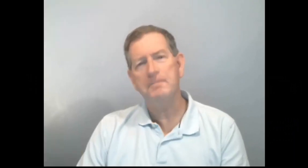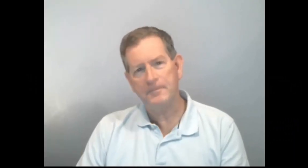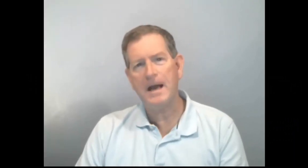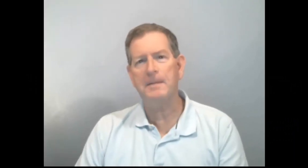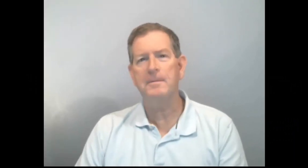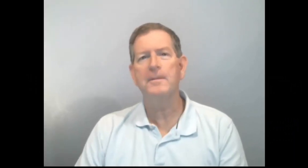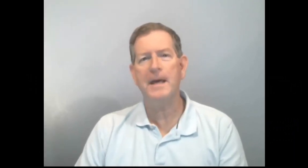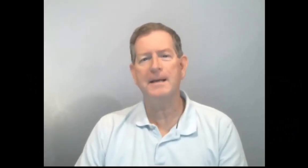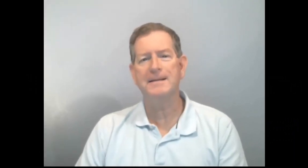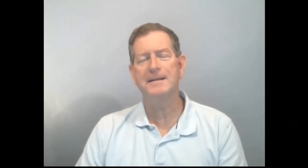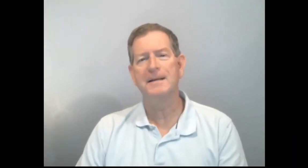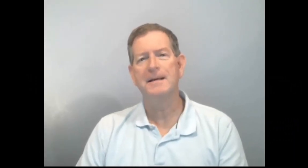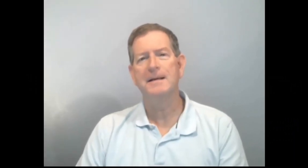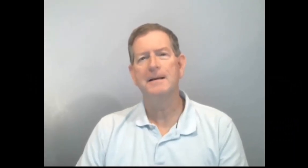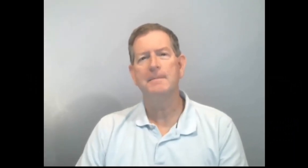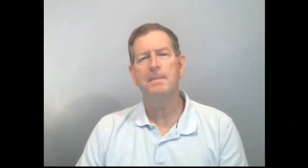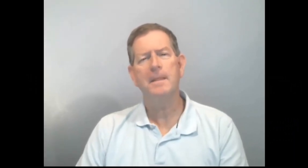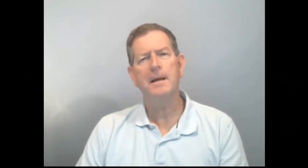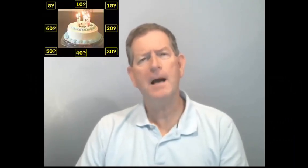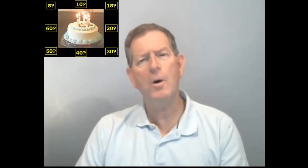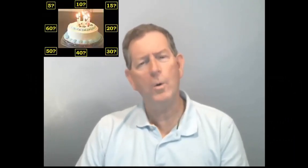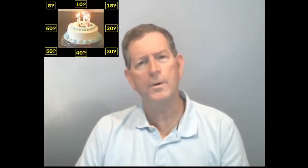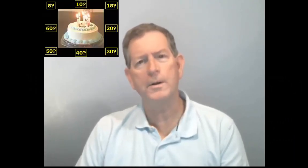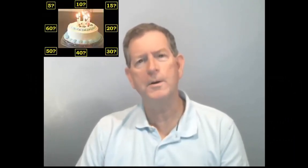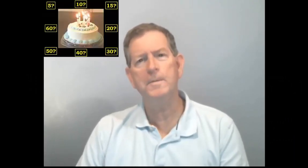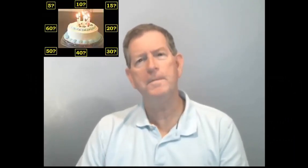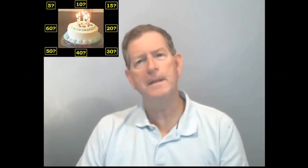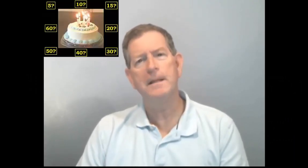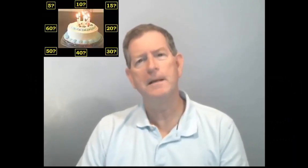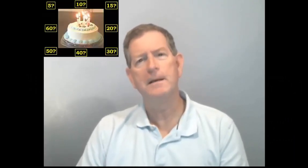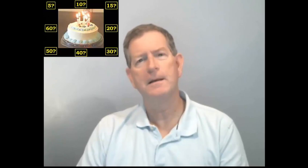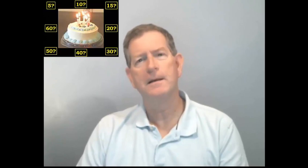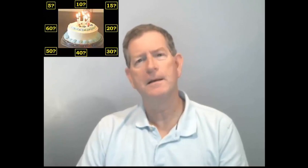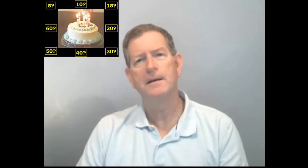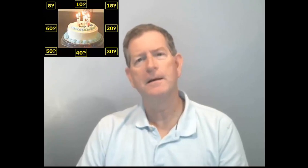Oh, I'm fine, thanks. How old are you?